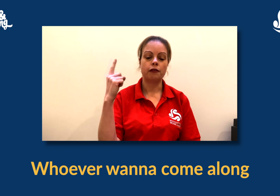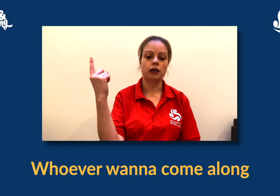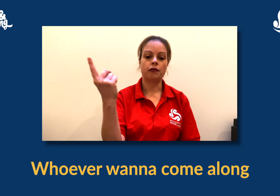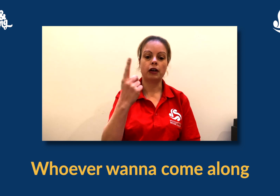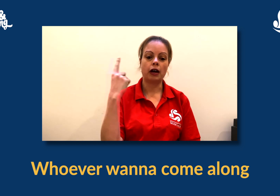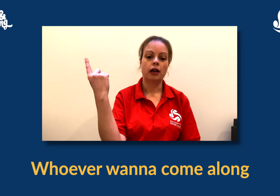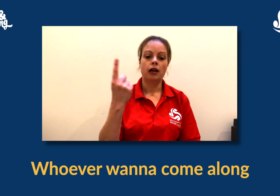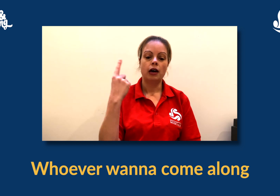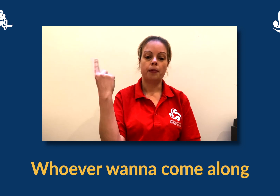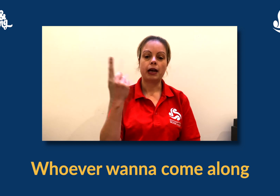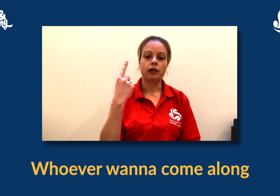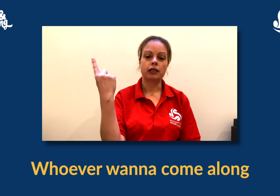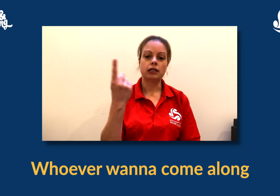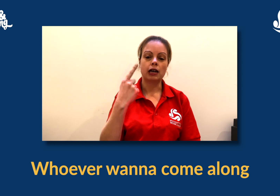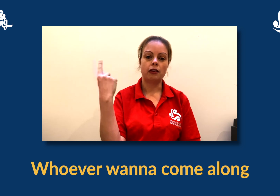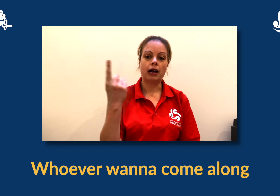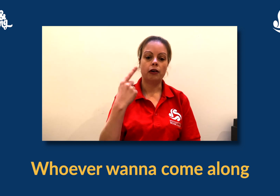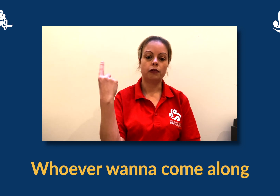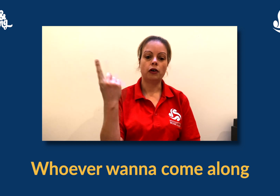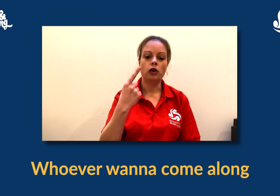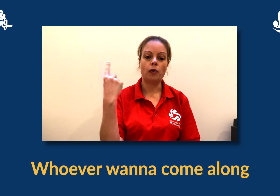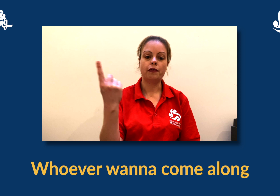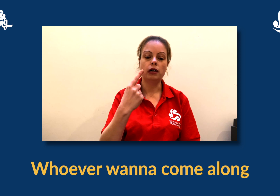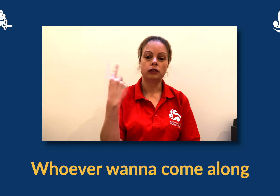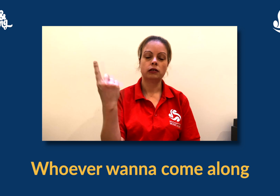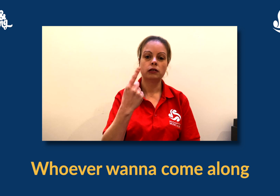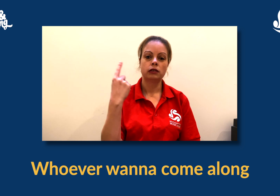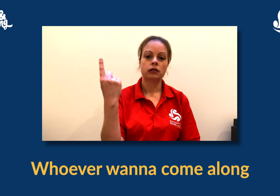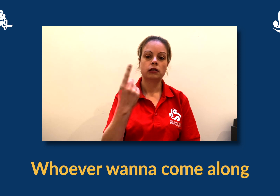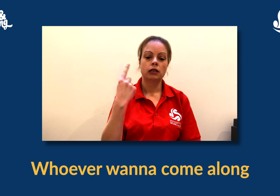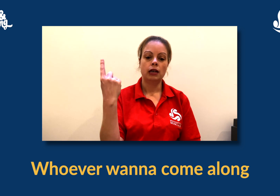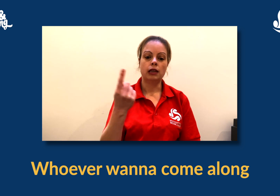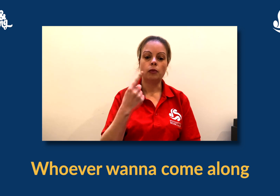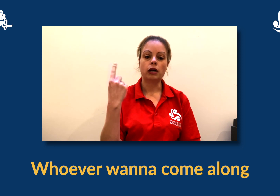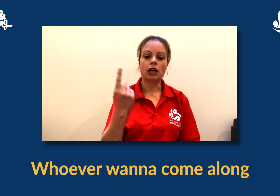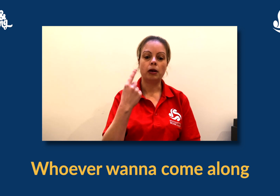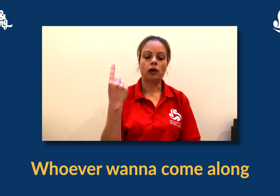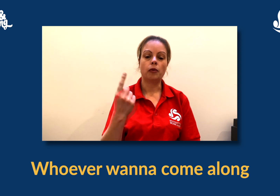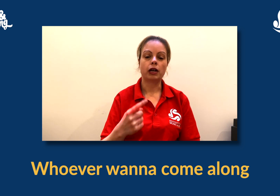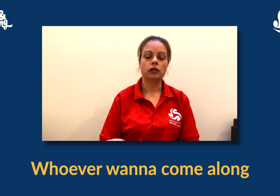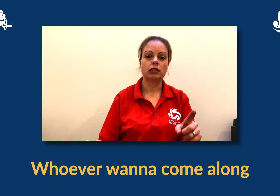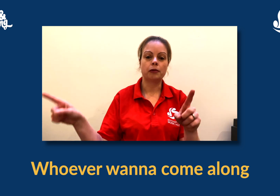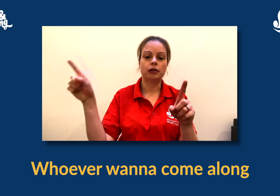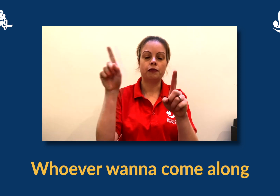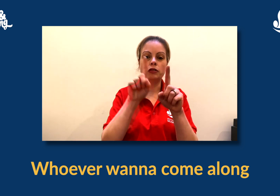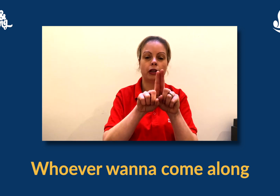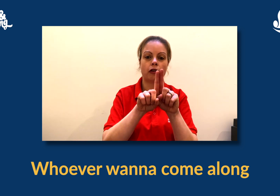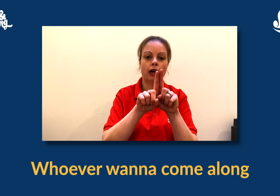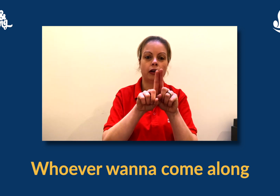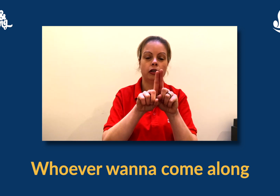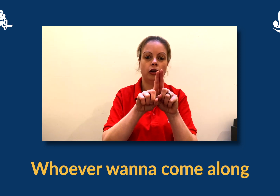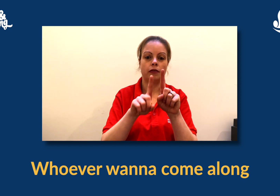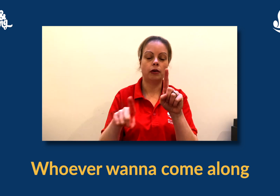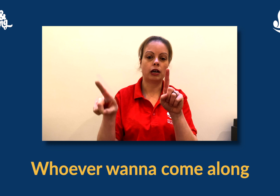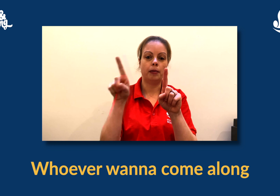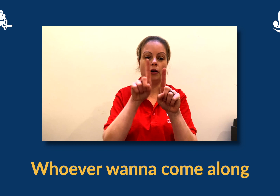You get your first finger up again, you're going to circle it round for whoever. And then want to come along, we're going to do the same as we did for join the